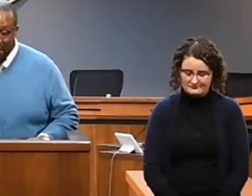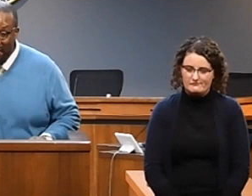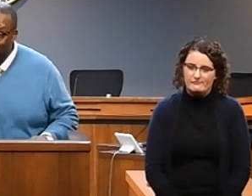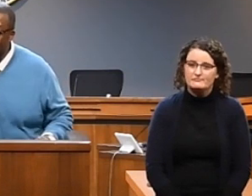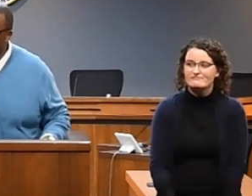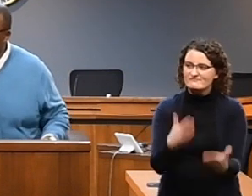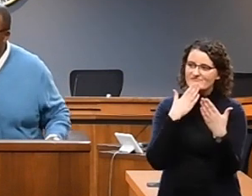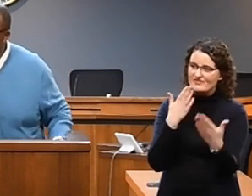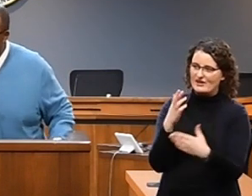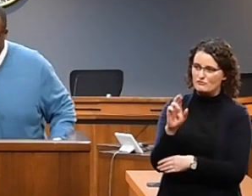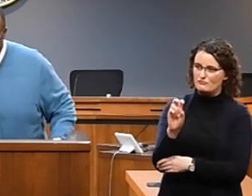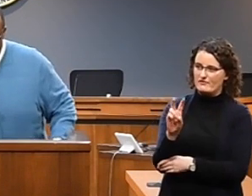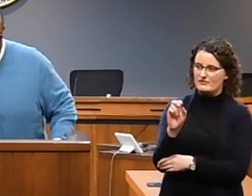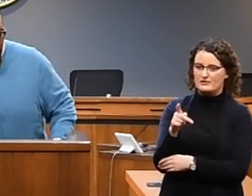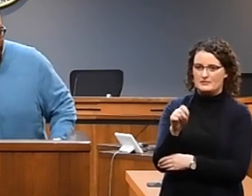Thank you, Reverend Page.